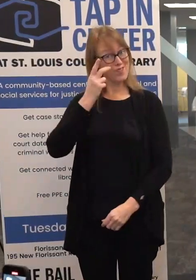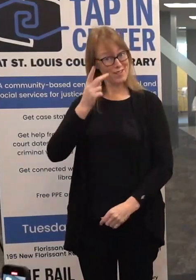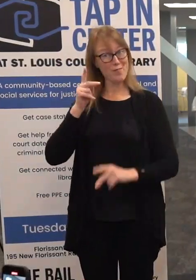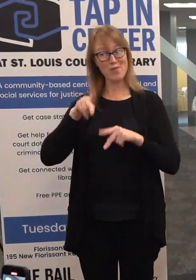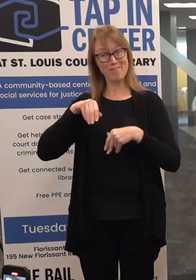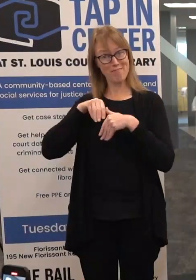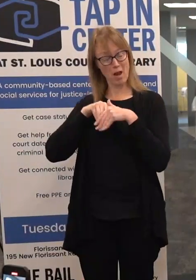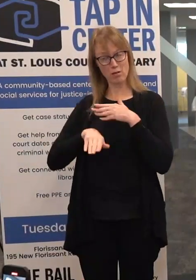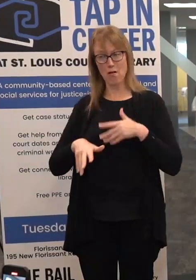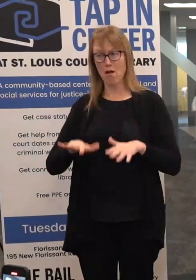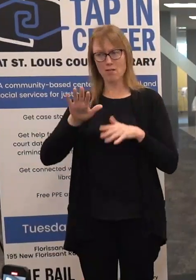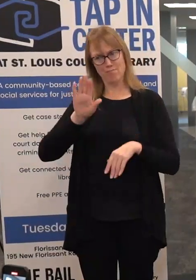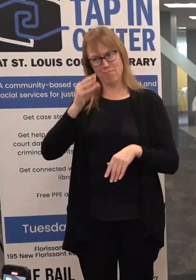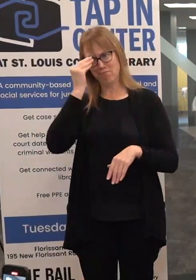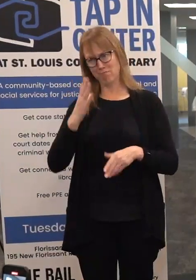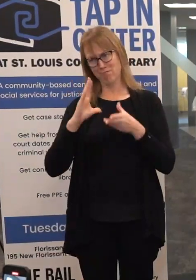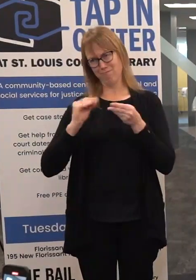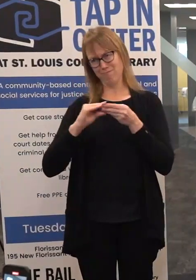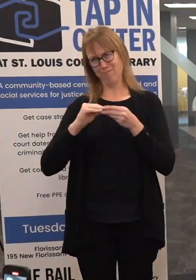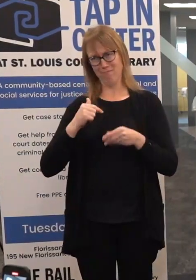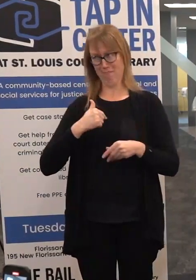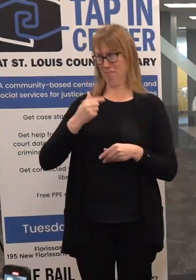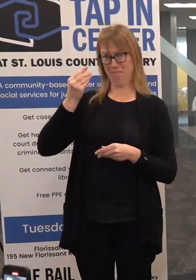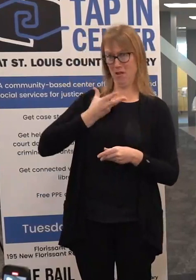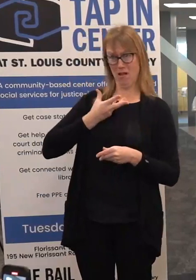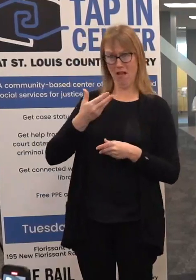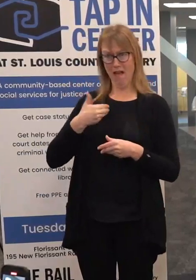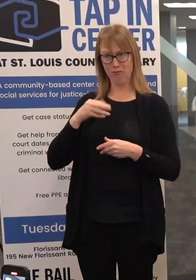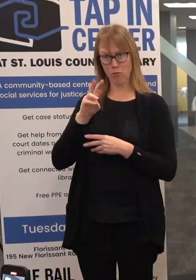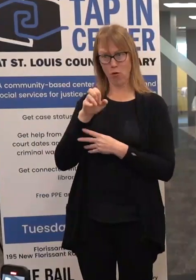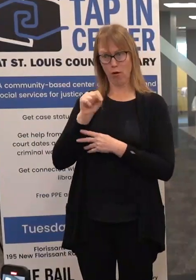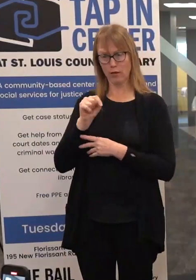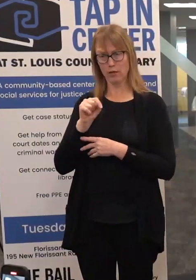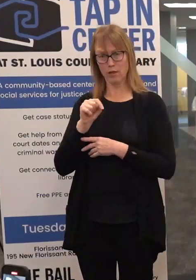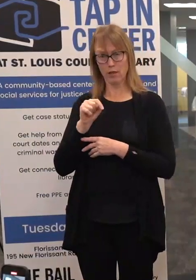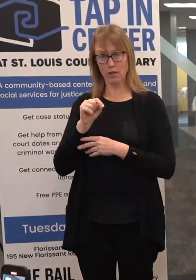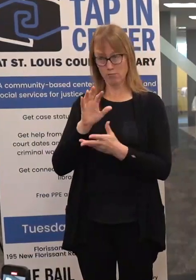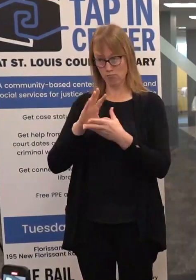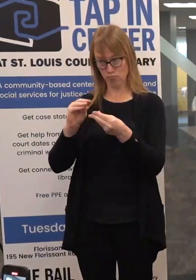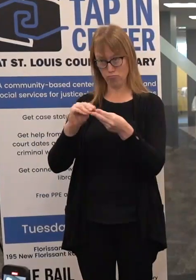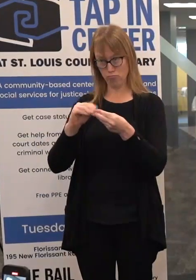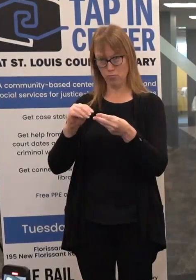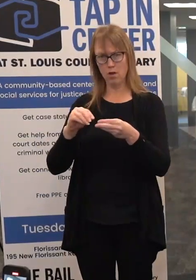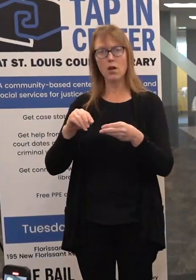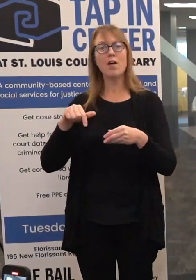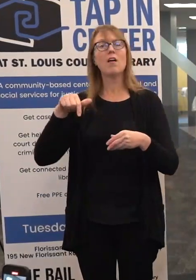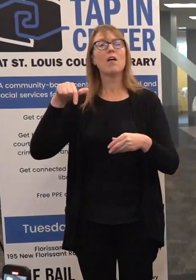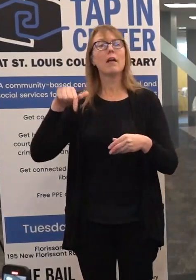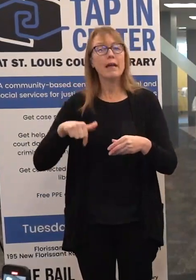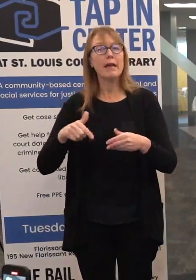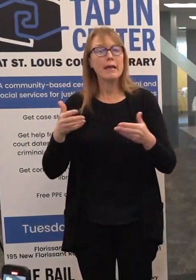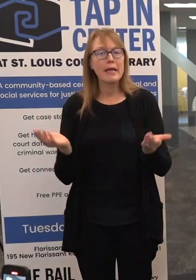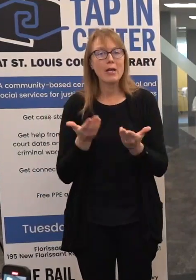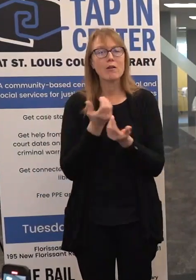job and they just told me that I have a warrant and I don't know what to do, and they struggle with that. But then they come into this, a safe place. Sometimes we see